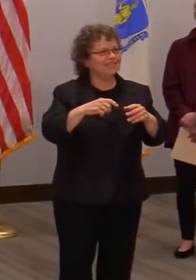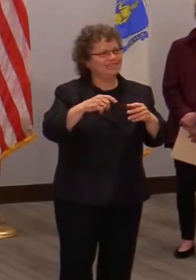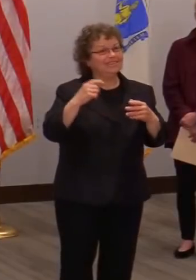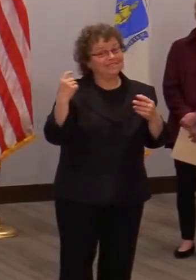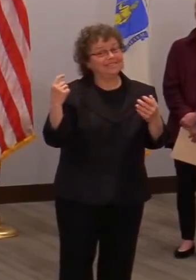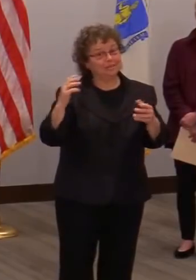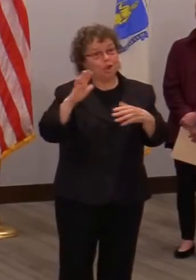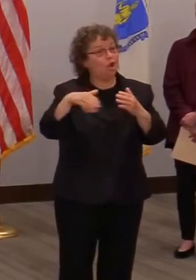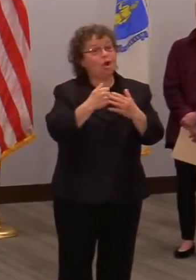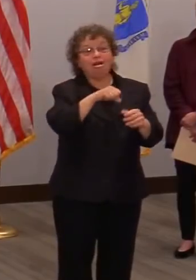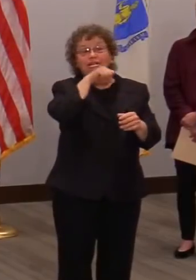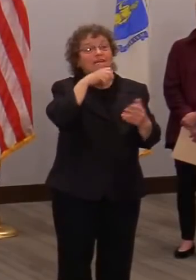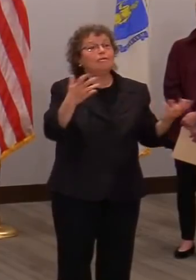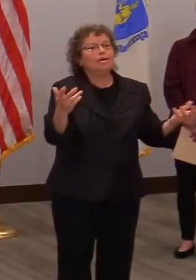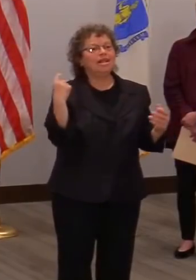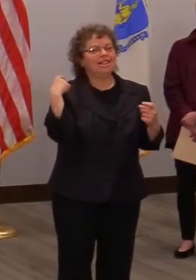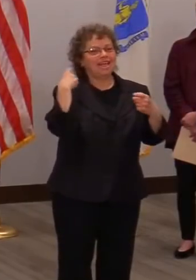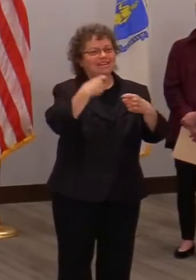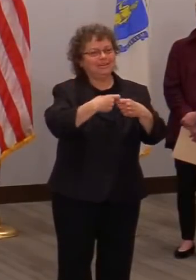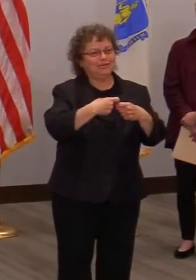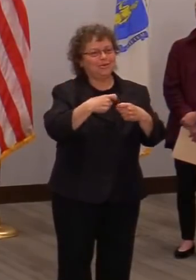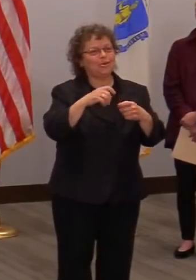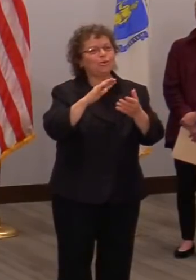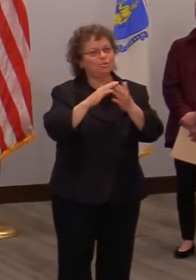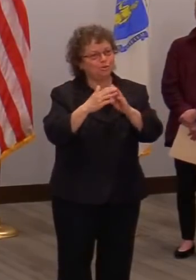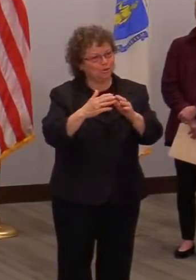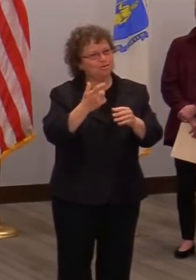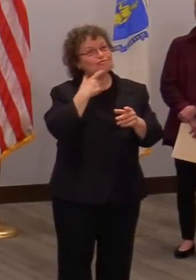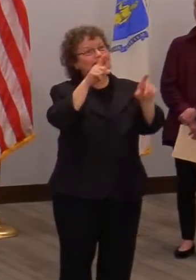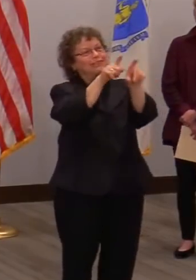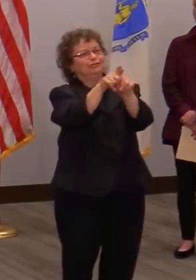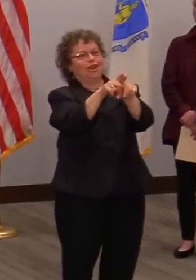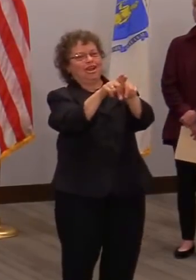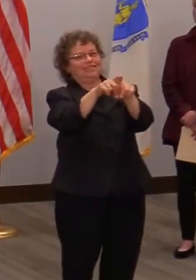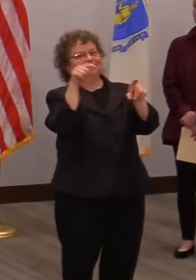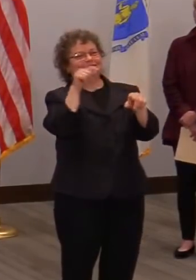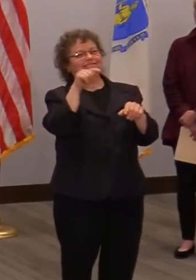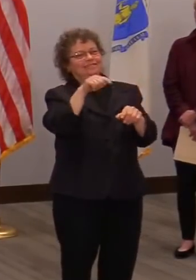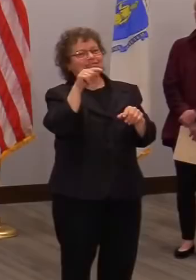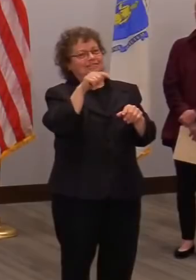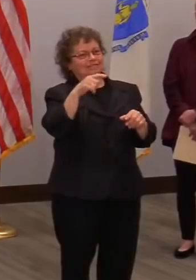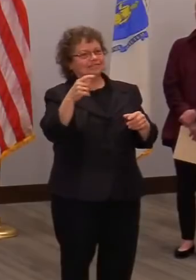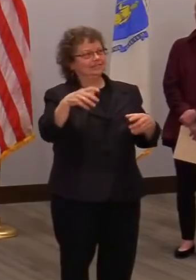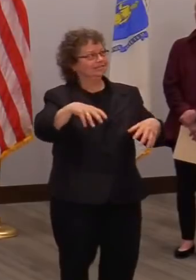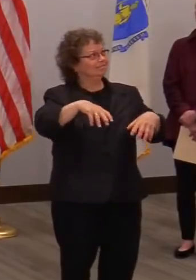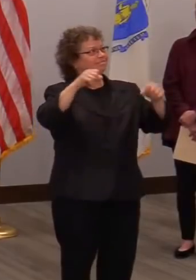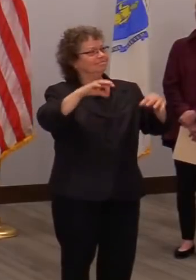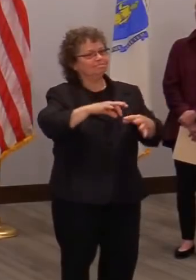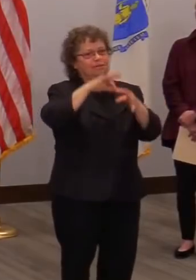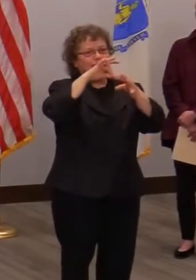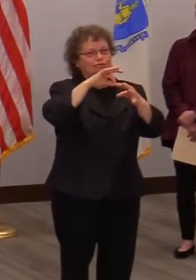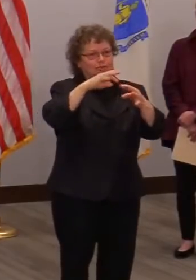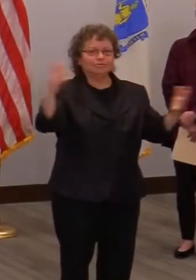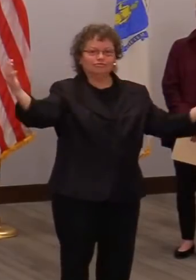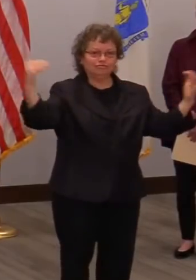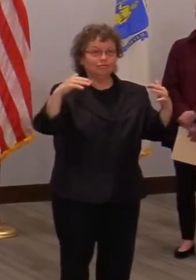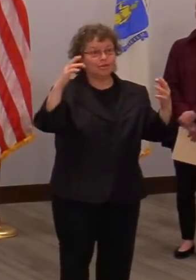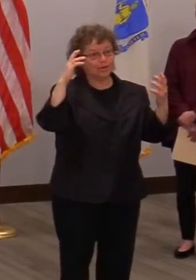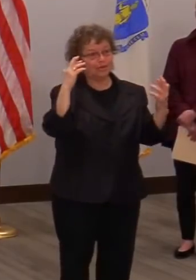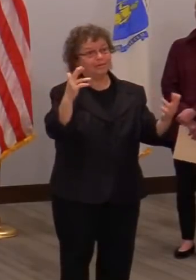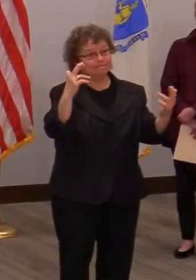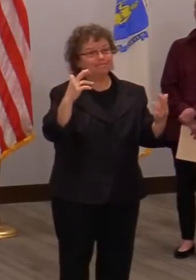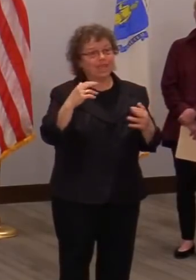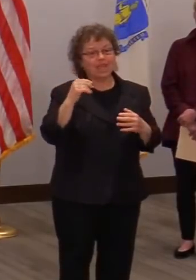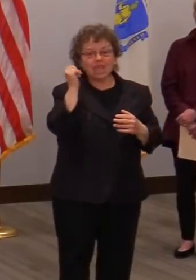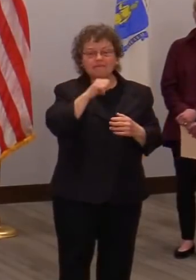Latino community, the Red Sox, and putting many, many resources together. We've been having daily meetings